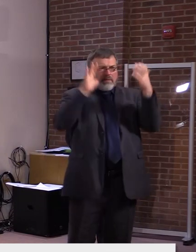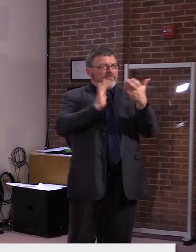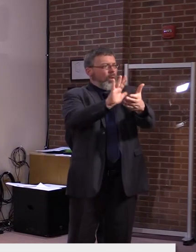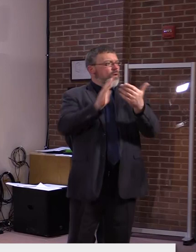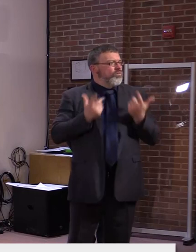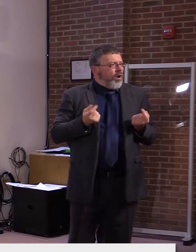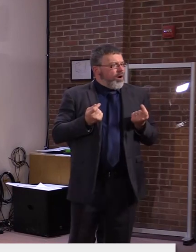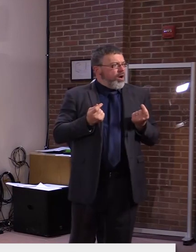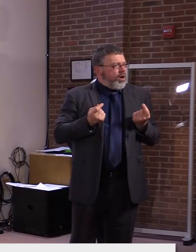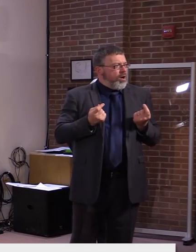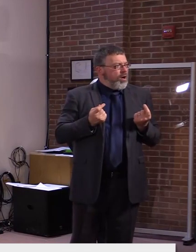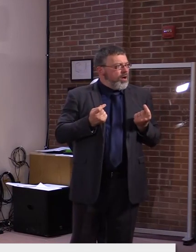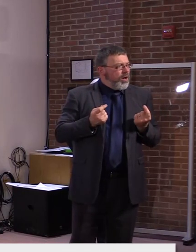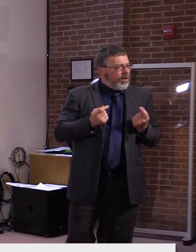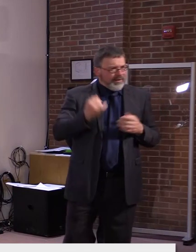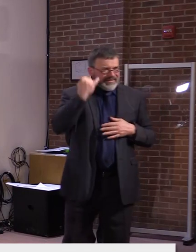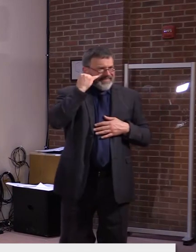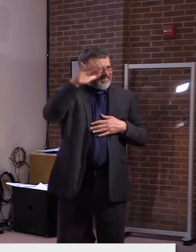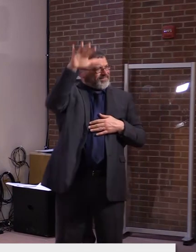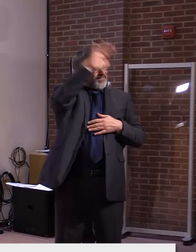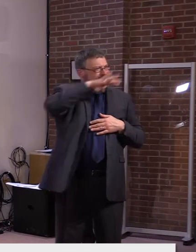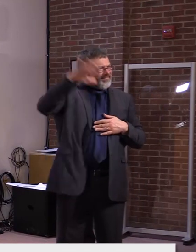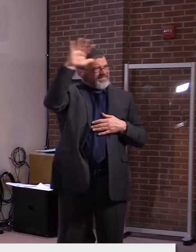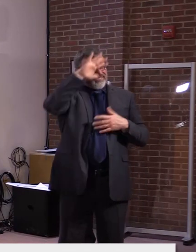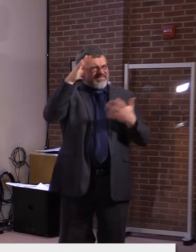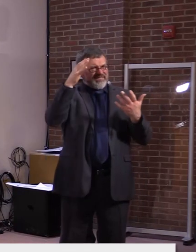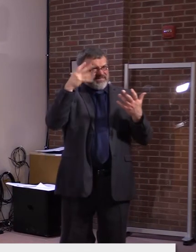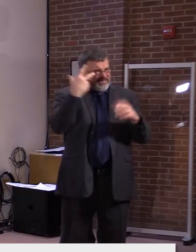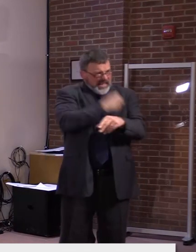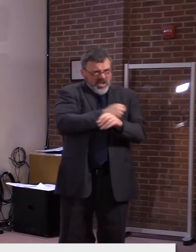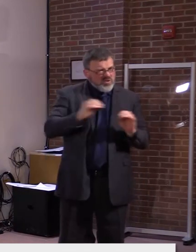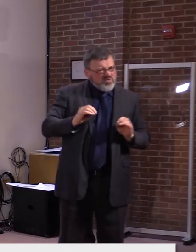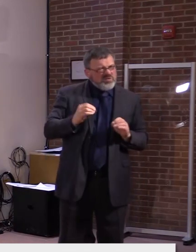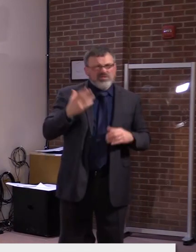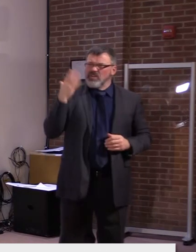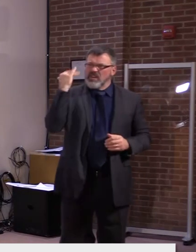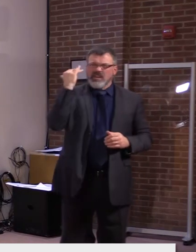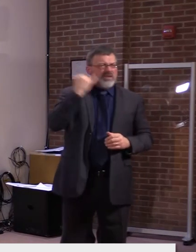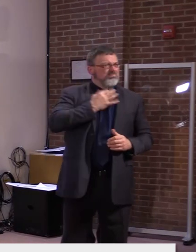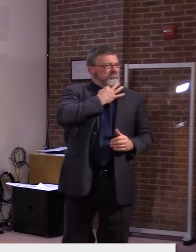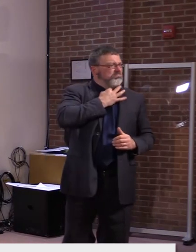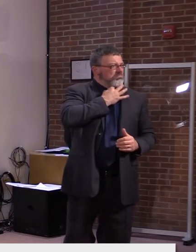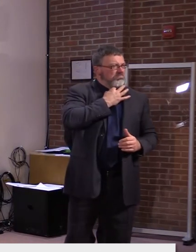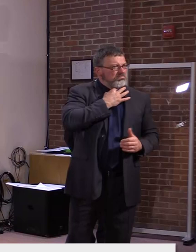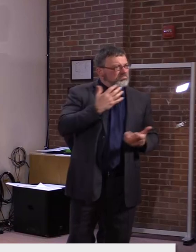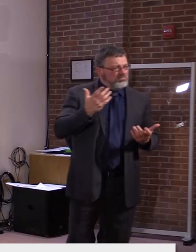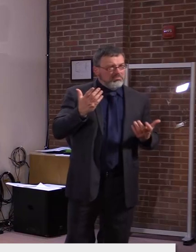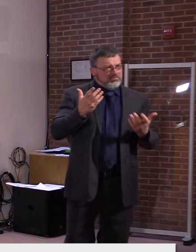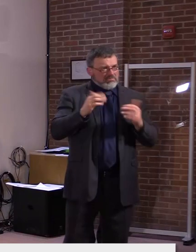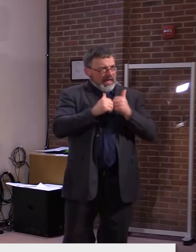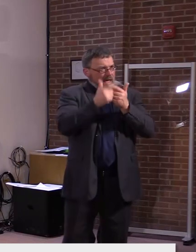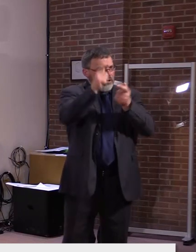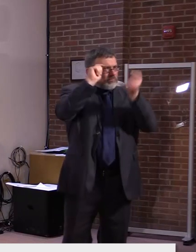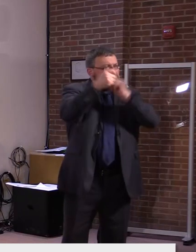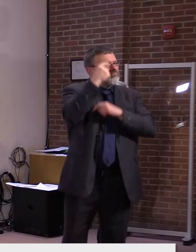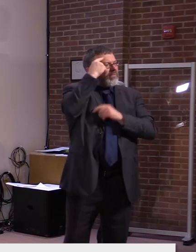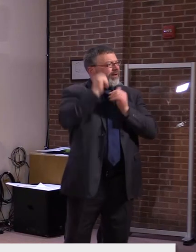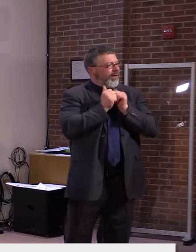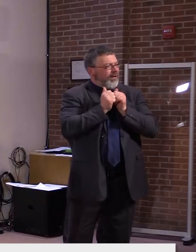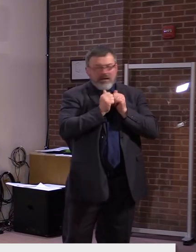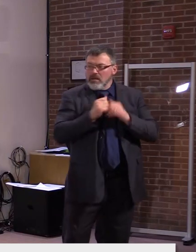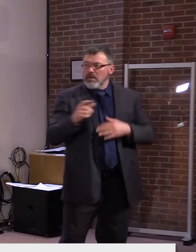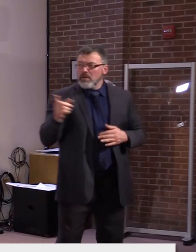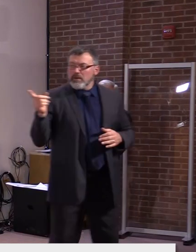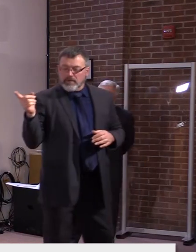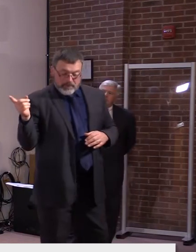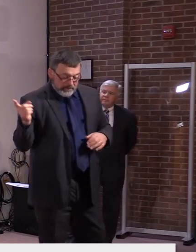why would they take it now? Yeah, I mean, again, I'll let Secretary Smith answer that as well. We're